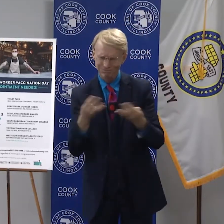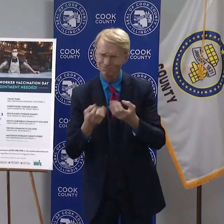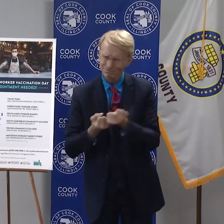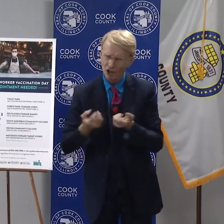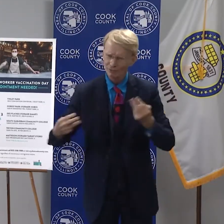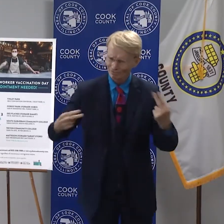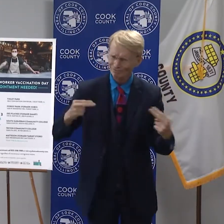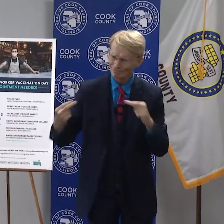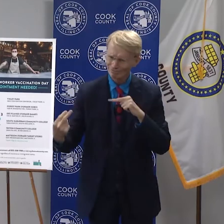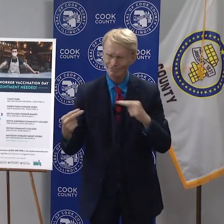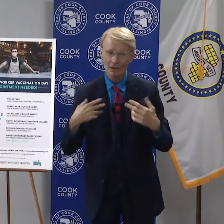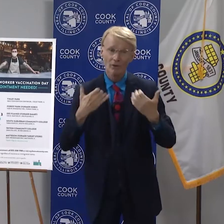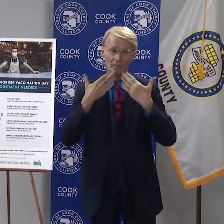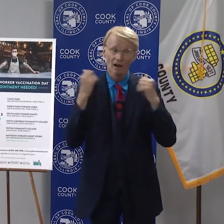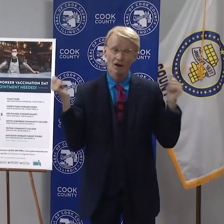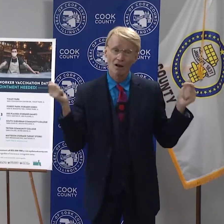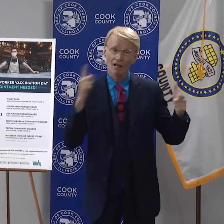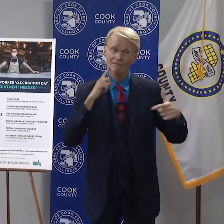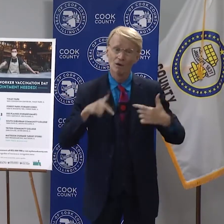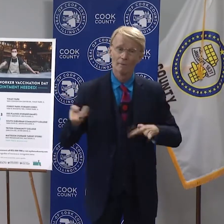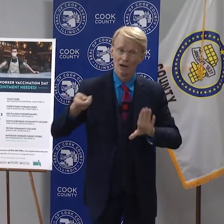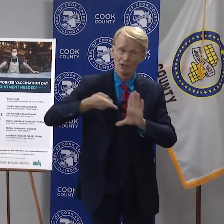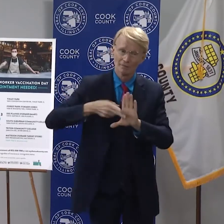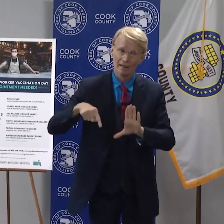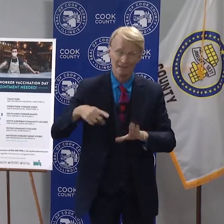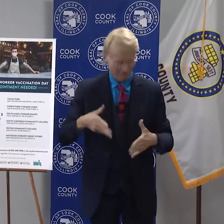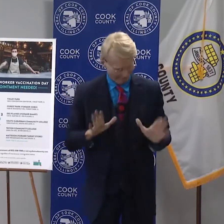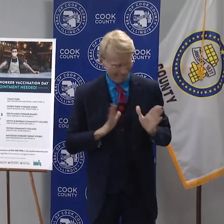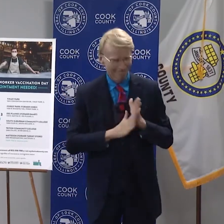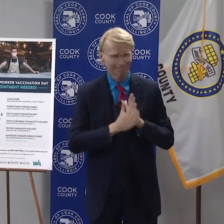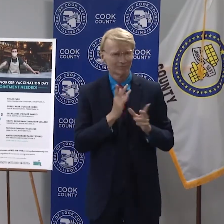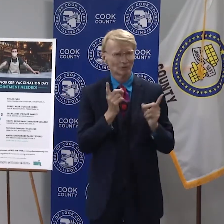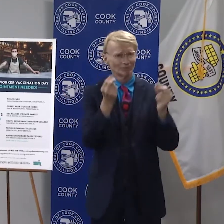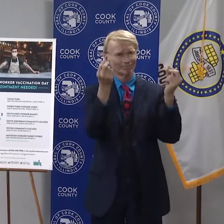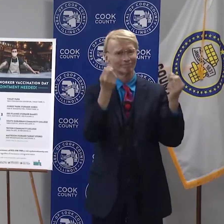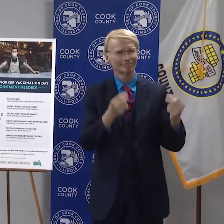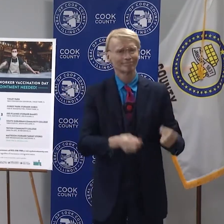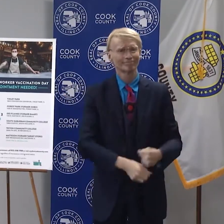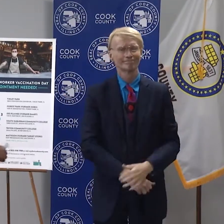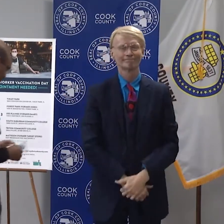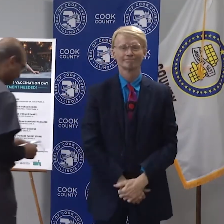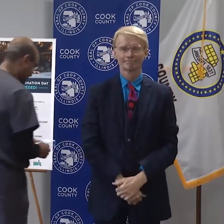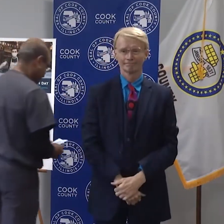everyone for participating in this, and let's get this done. Thank you.